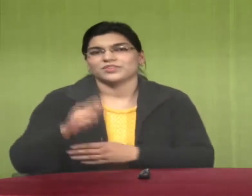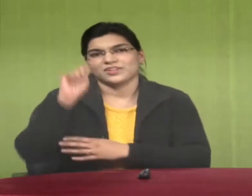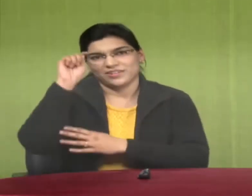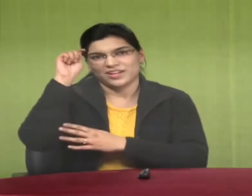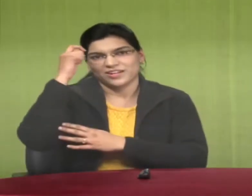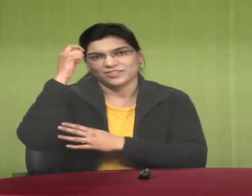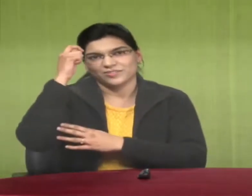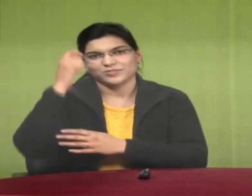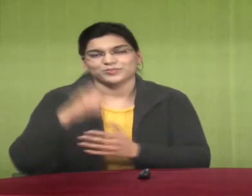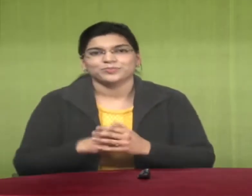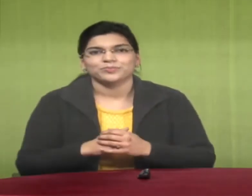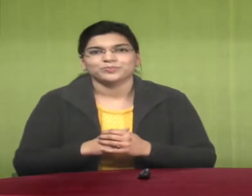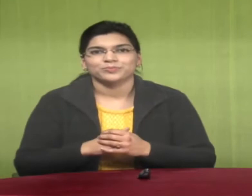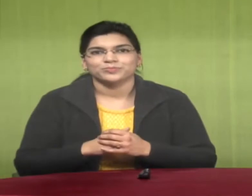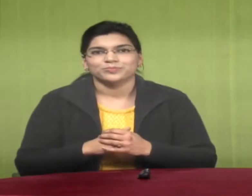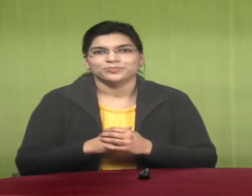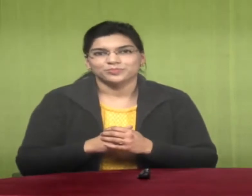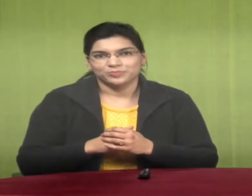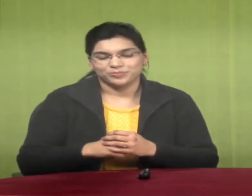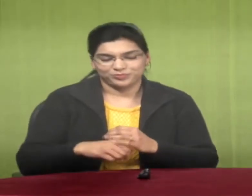Today we are going to do English.